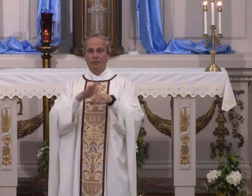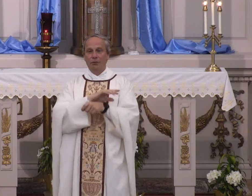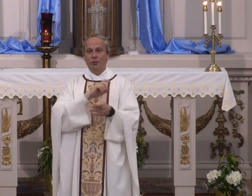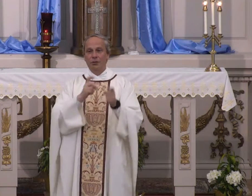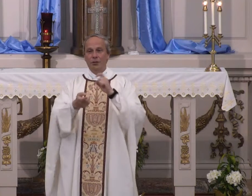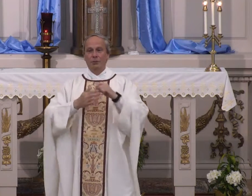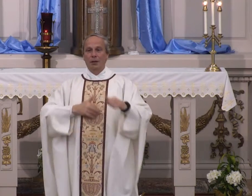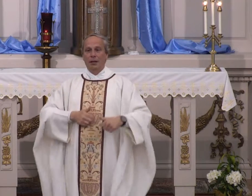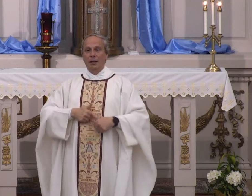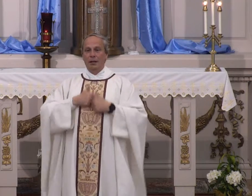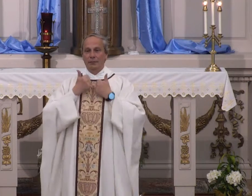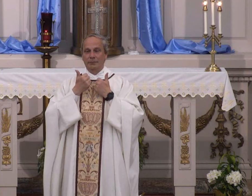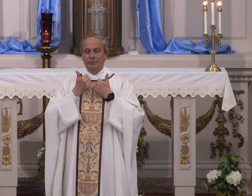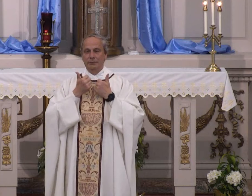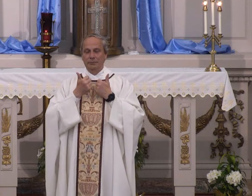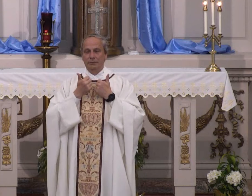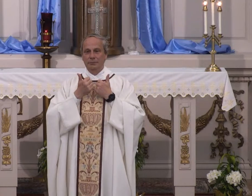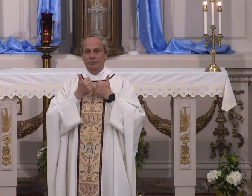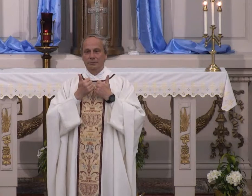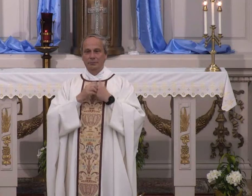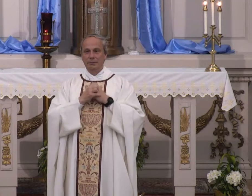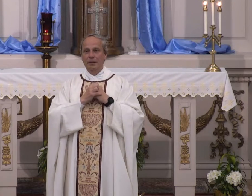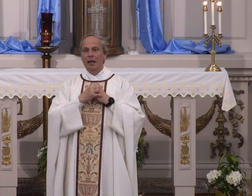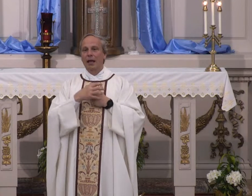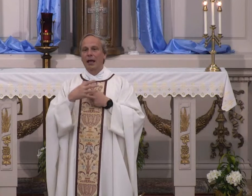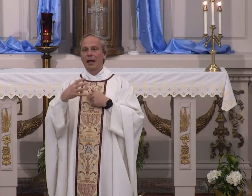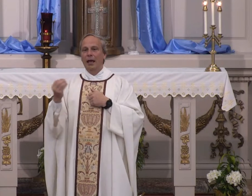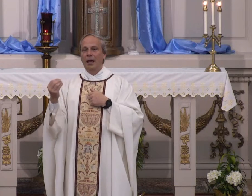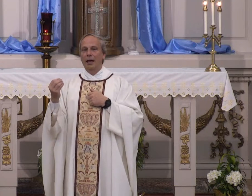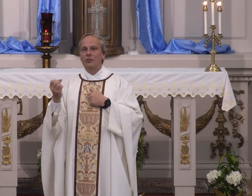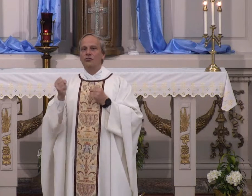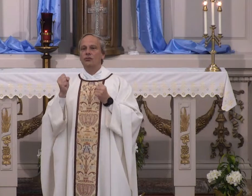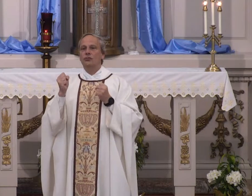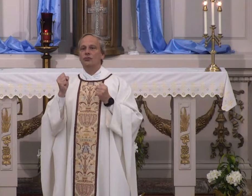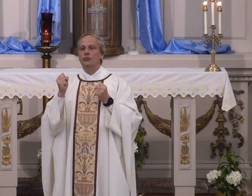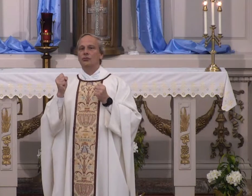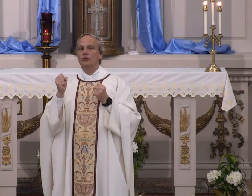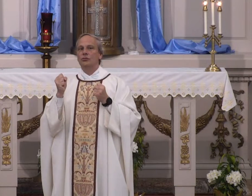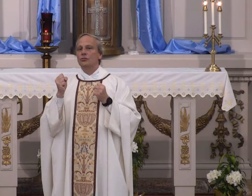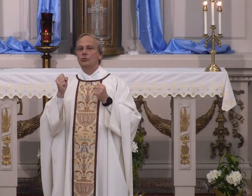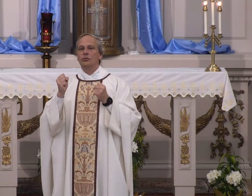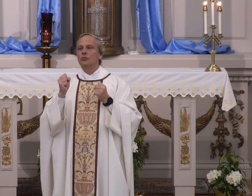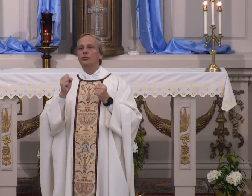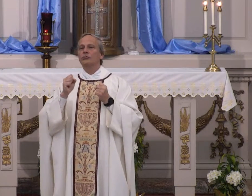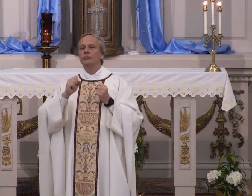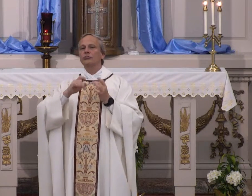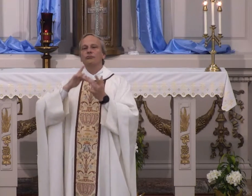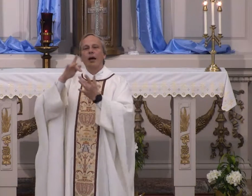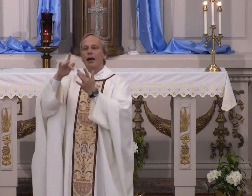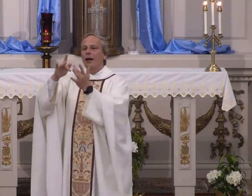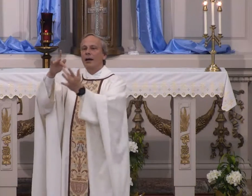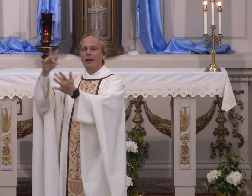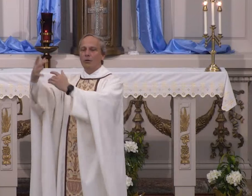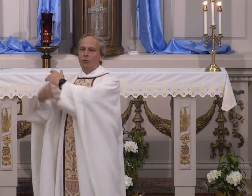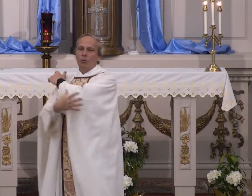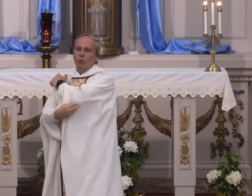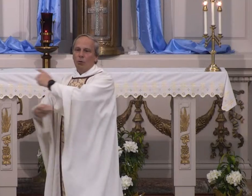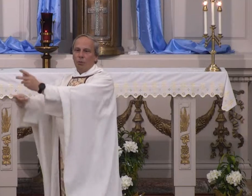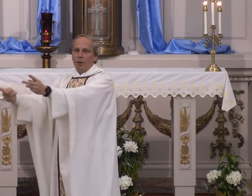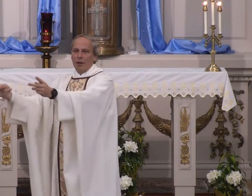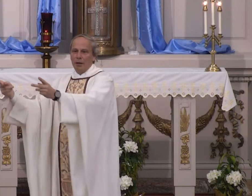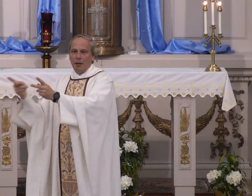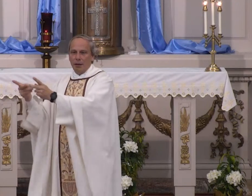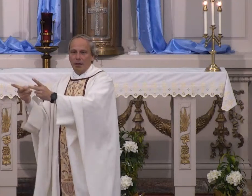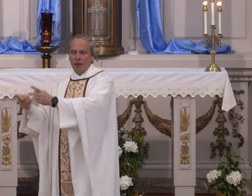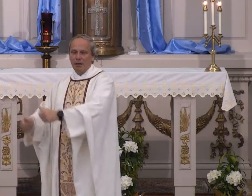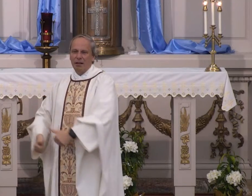decided to fully change his life even though he had all of those benefits